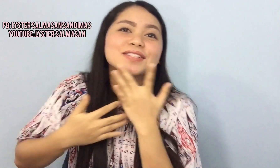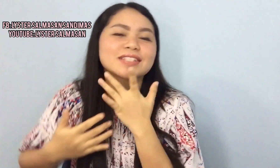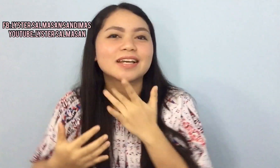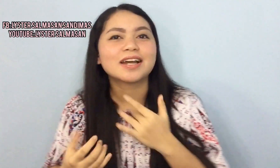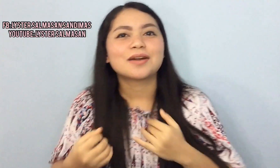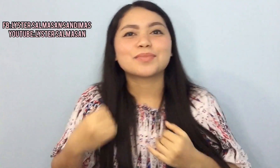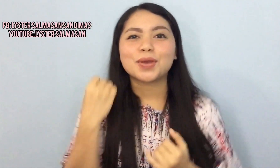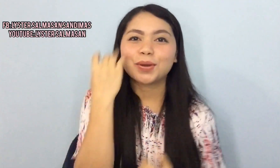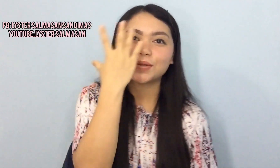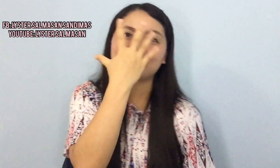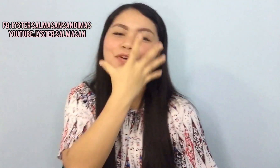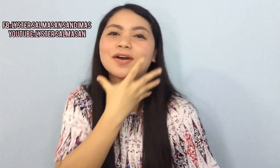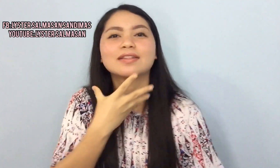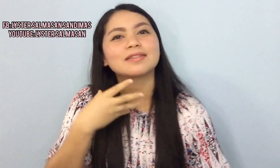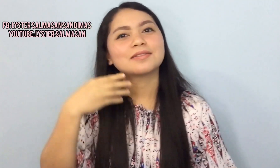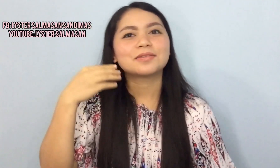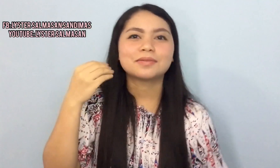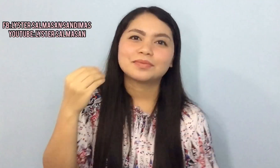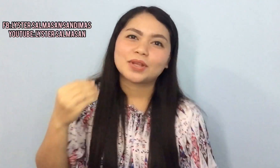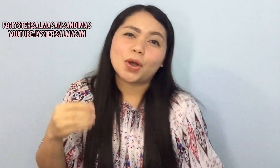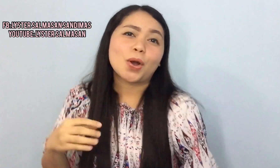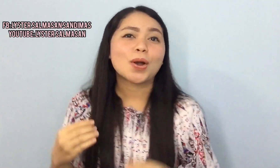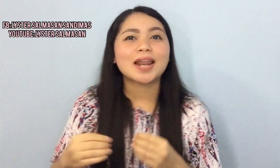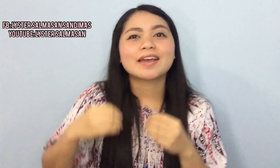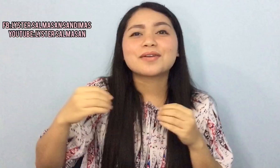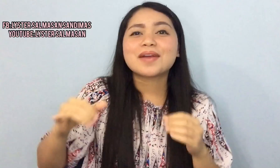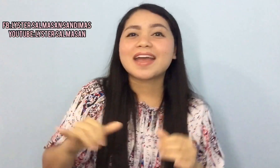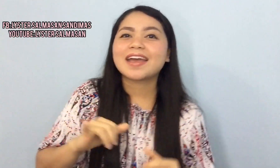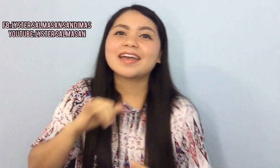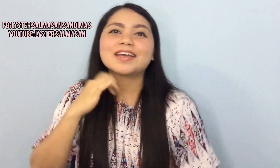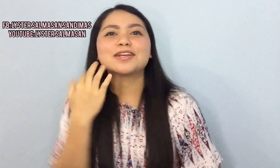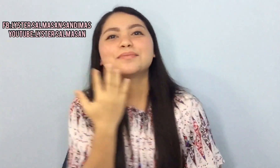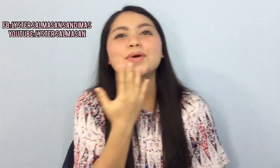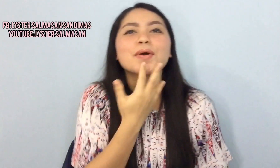colors. Beautiful, oh, like a rainbow.